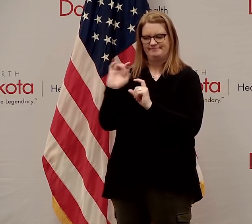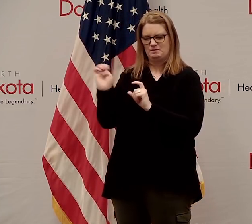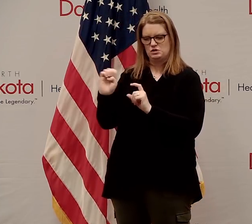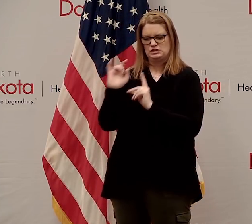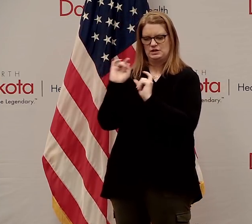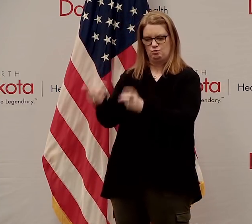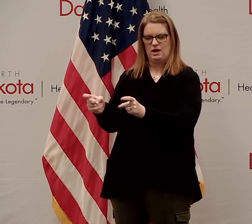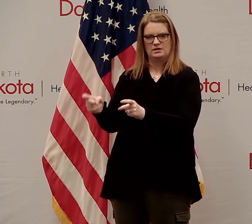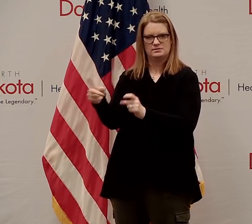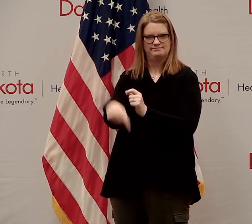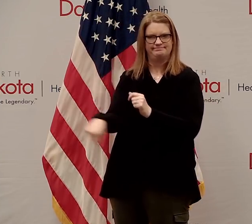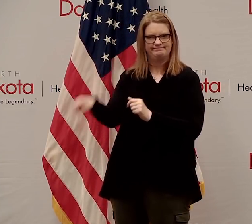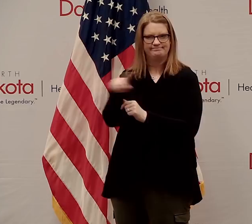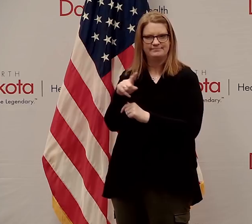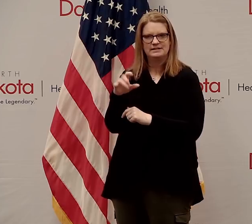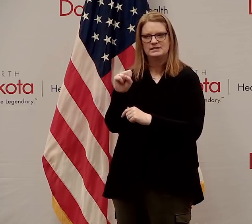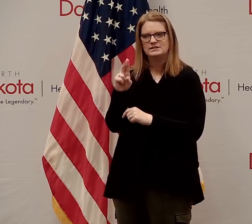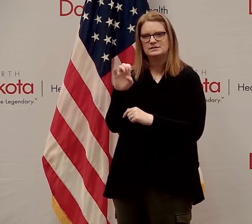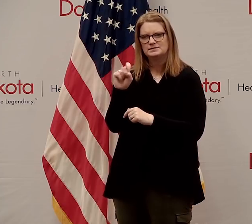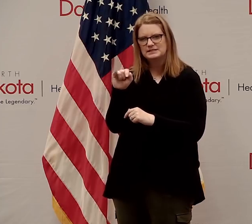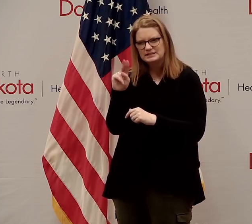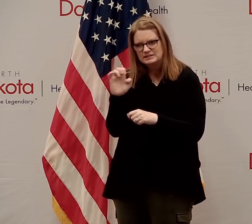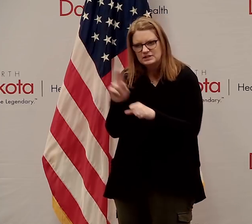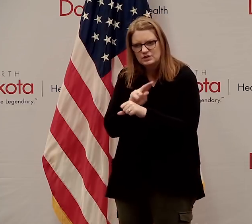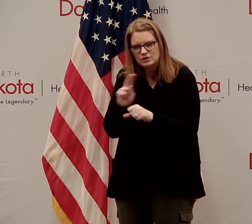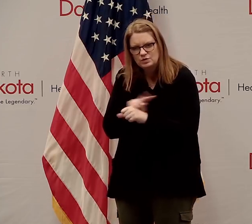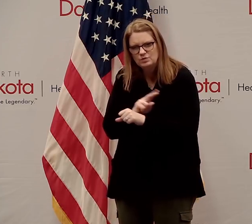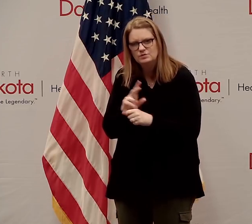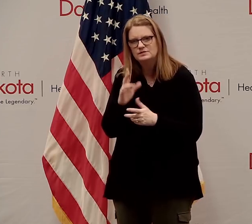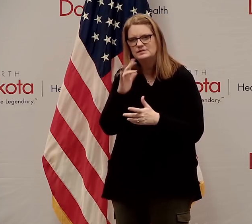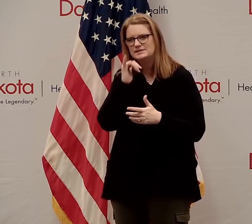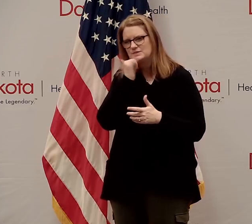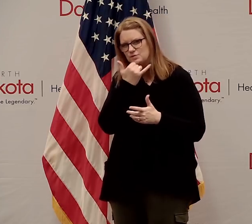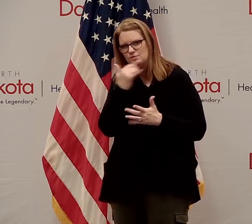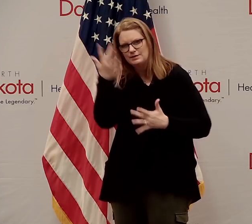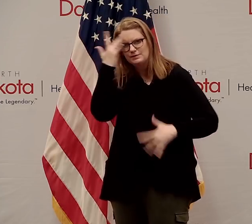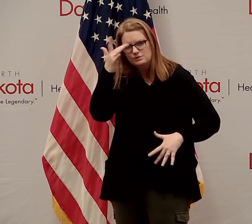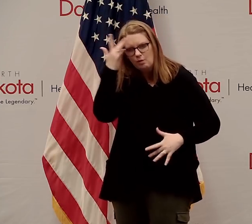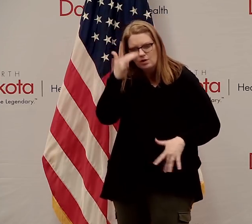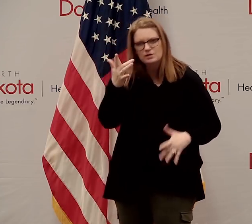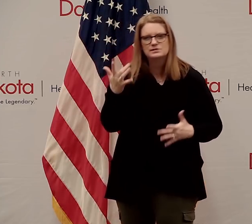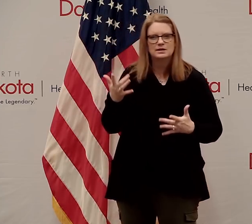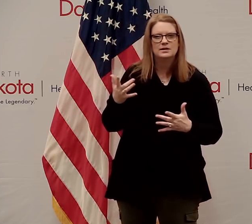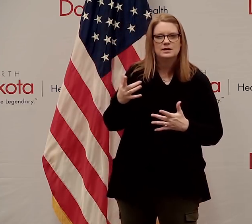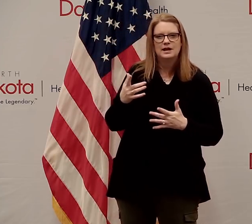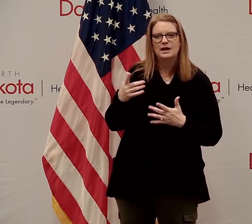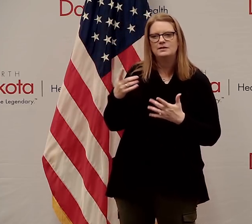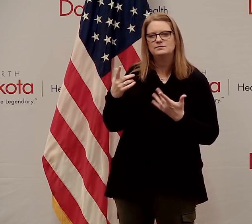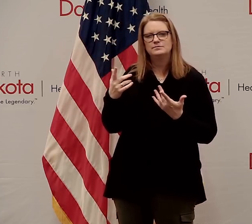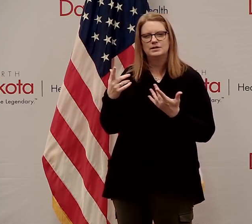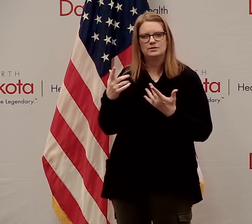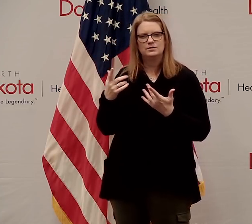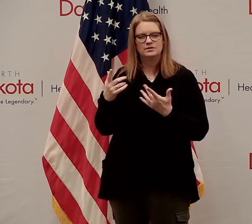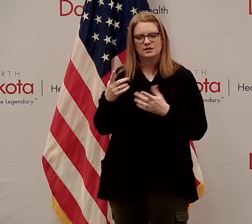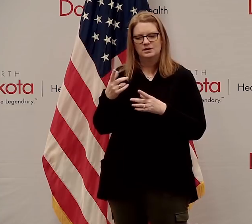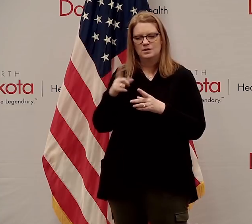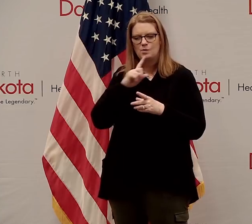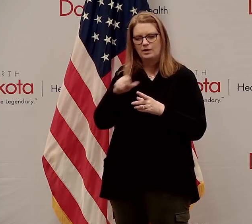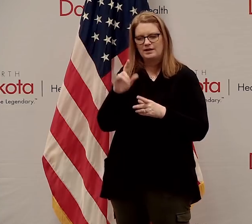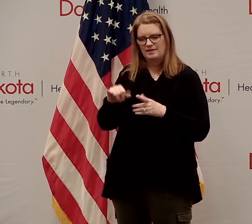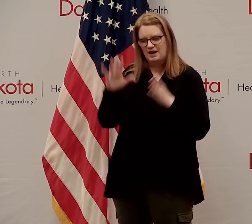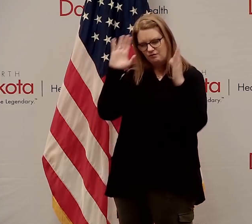Americans dealing with substance use disorders and or serious mental illness. You know that this has been a big